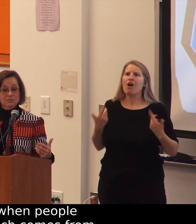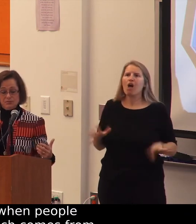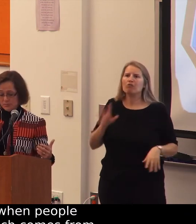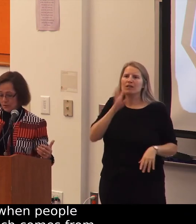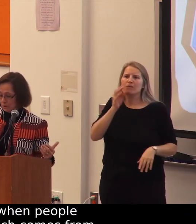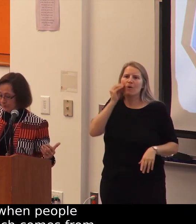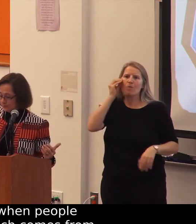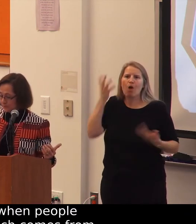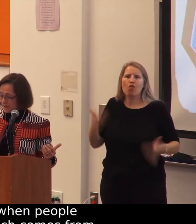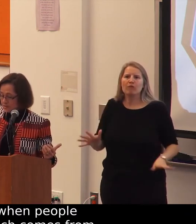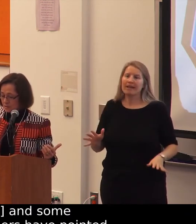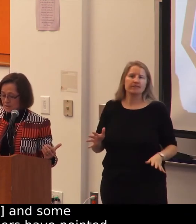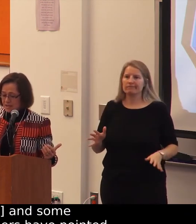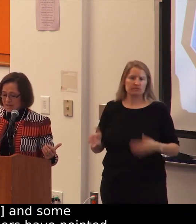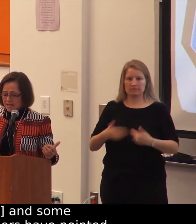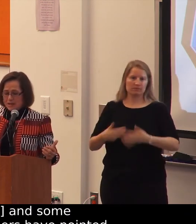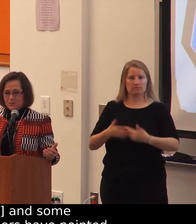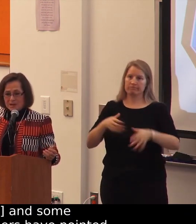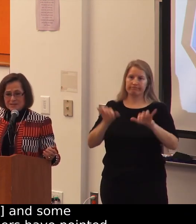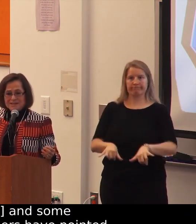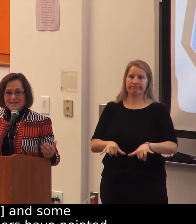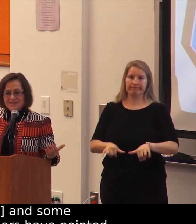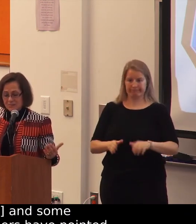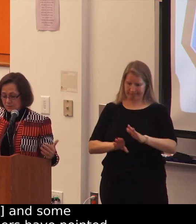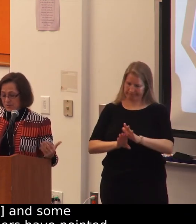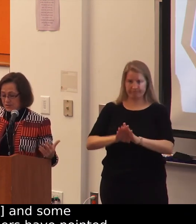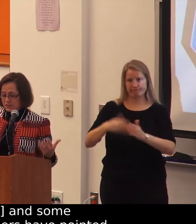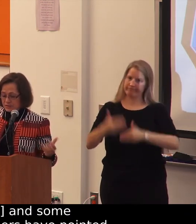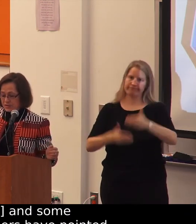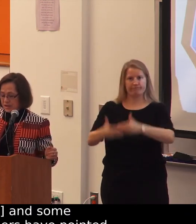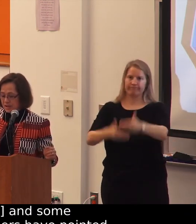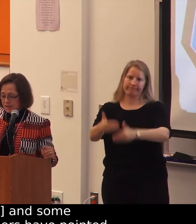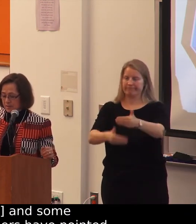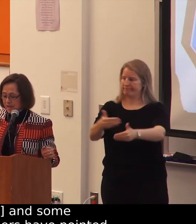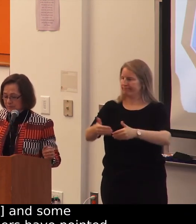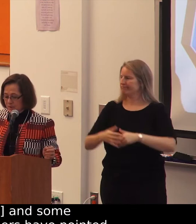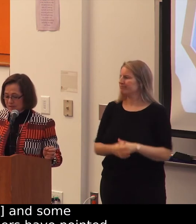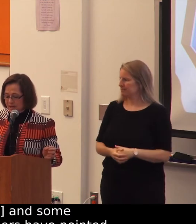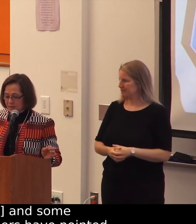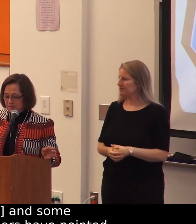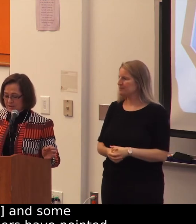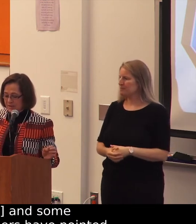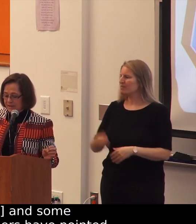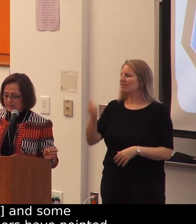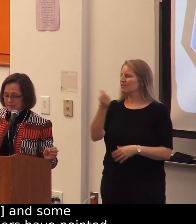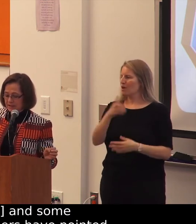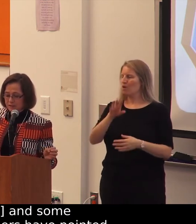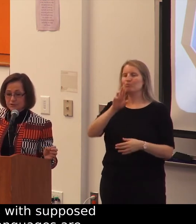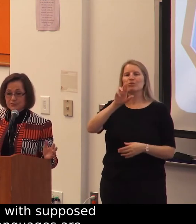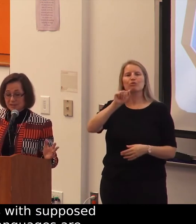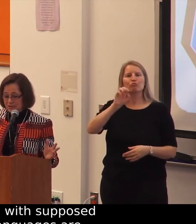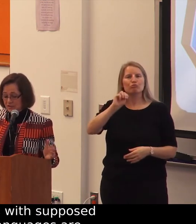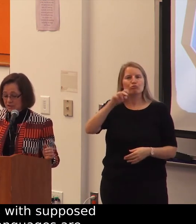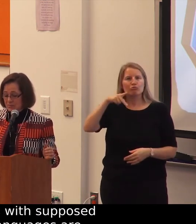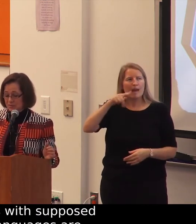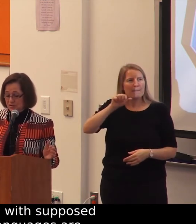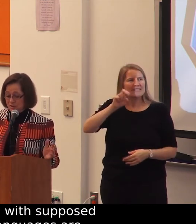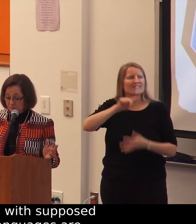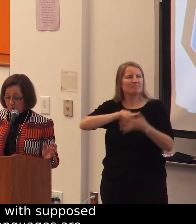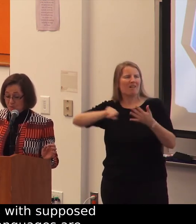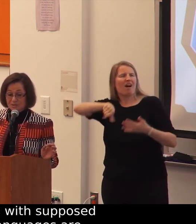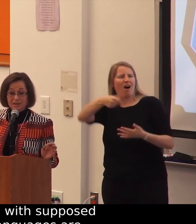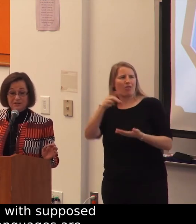what comes from the home. So Rampton and some other researchers have pointed out that learners' relationships